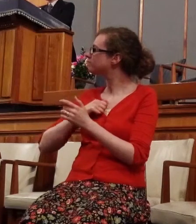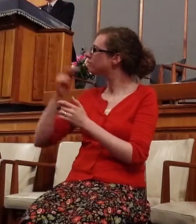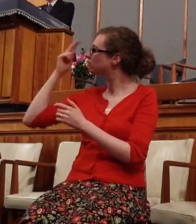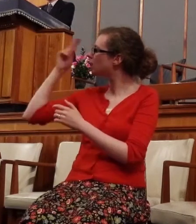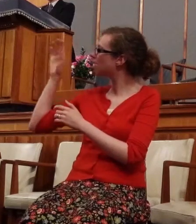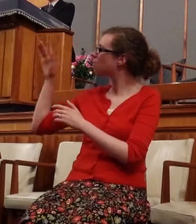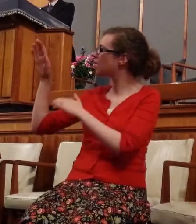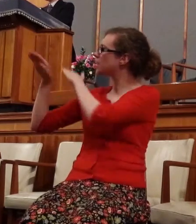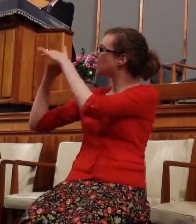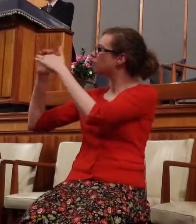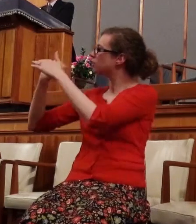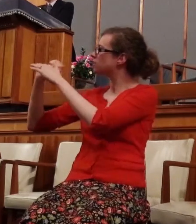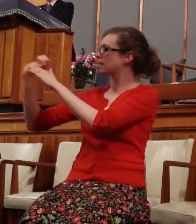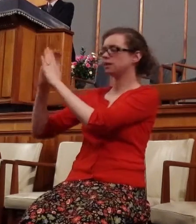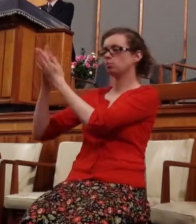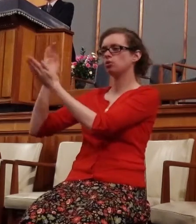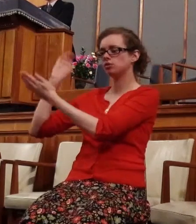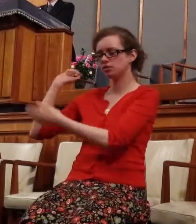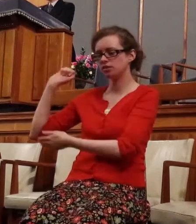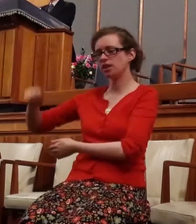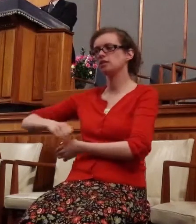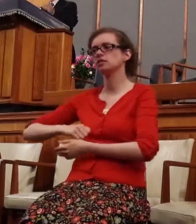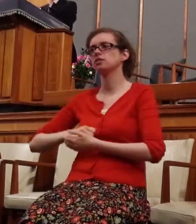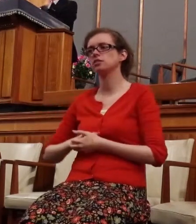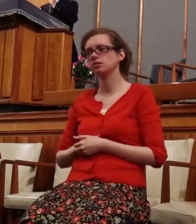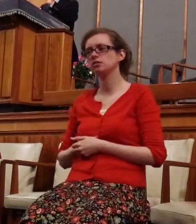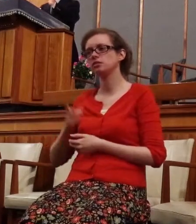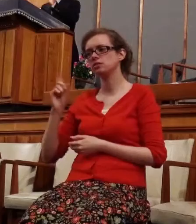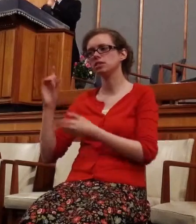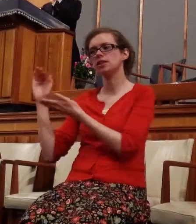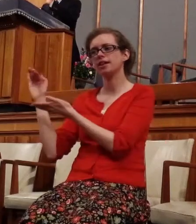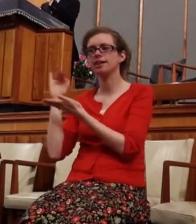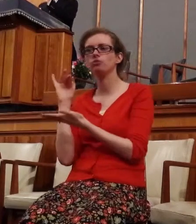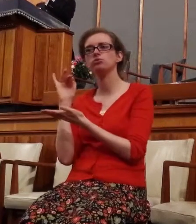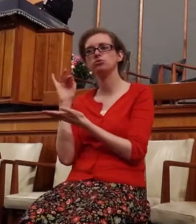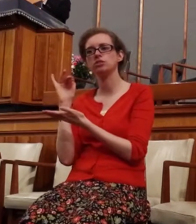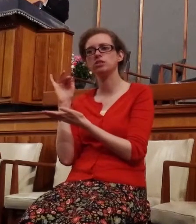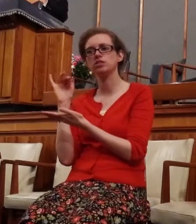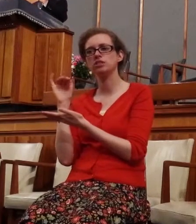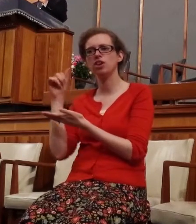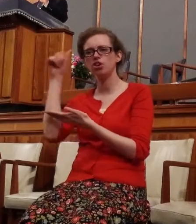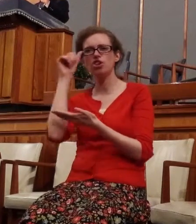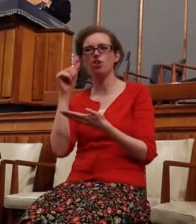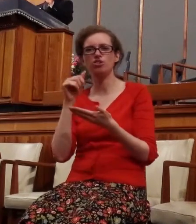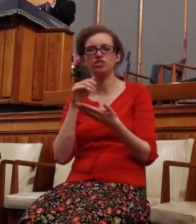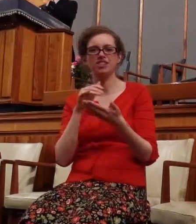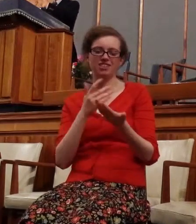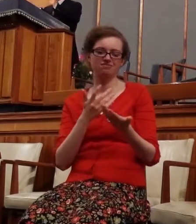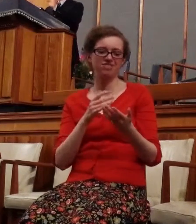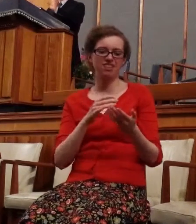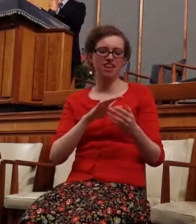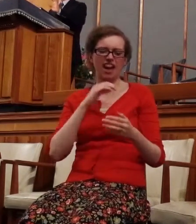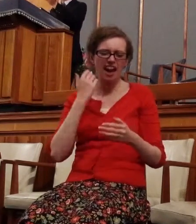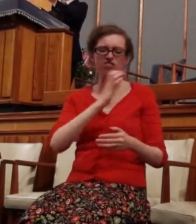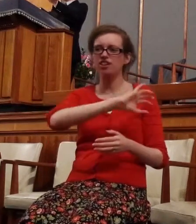Lamb's Book of Life. This is the gift. It is a gift. In every culture, you don't pay for a gift. In